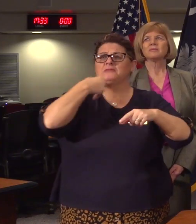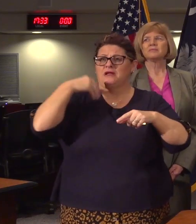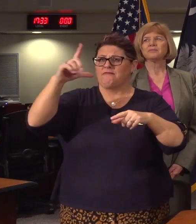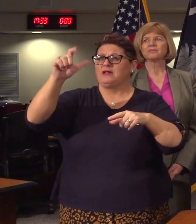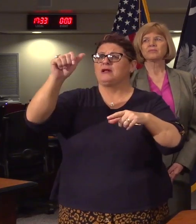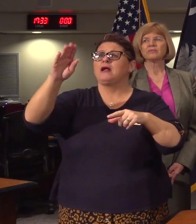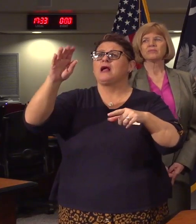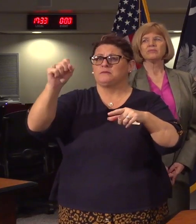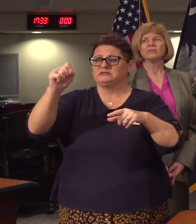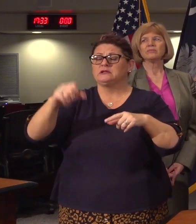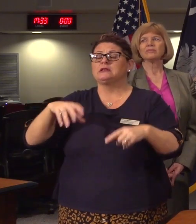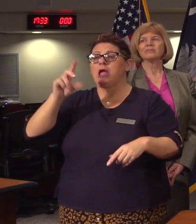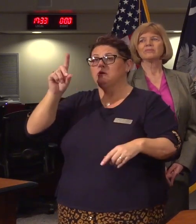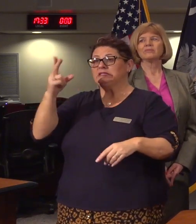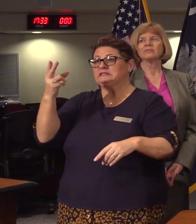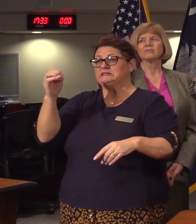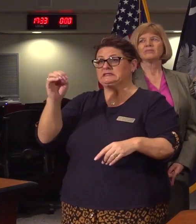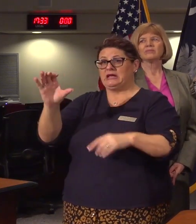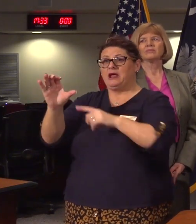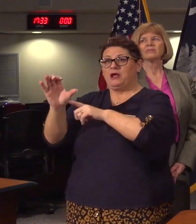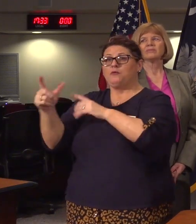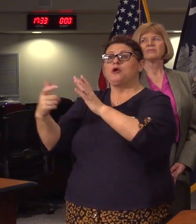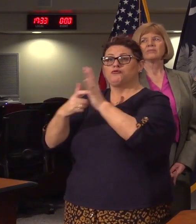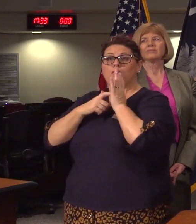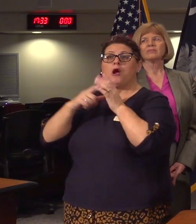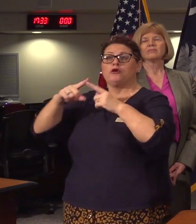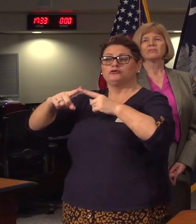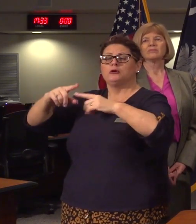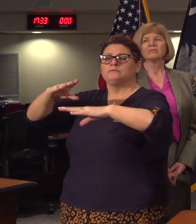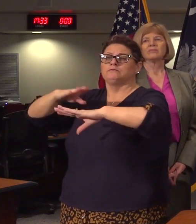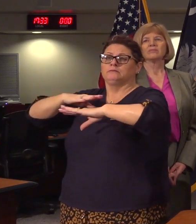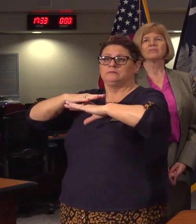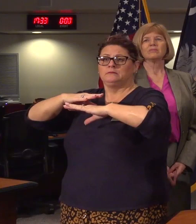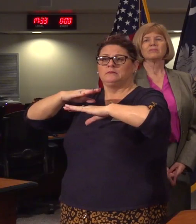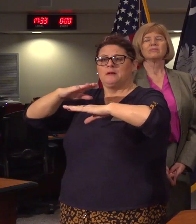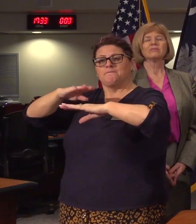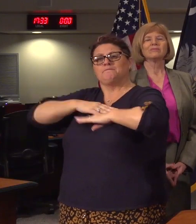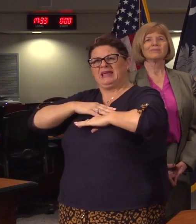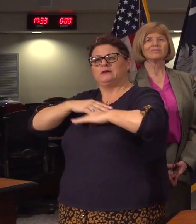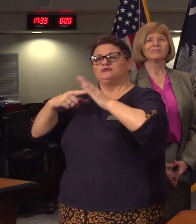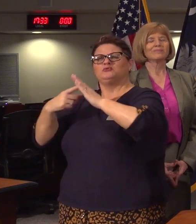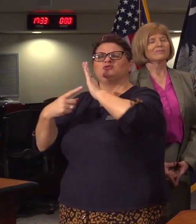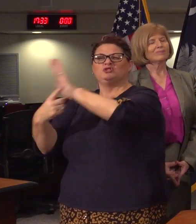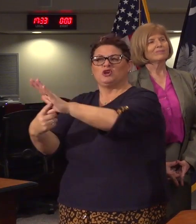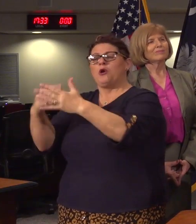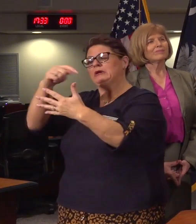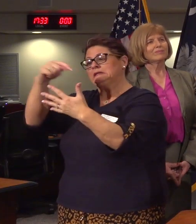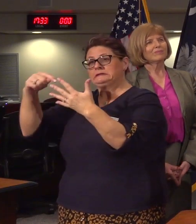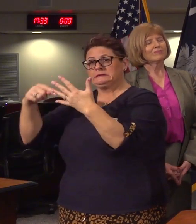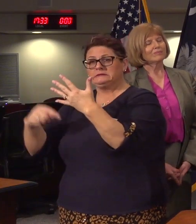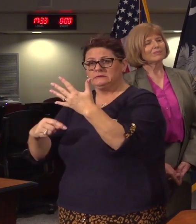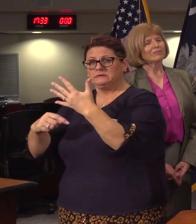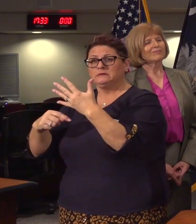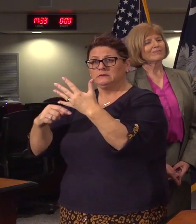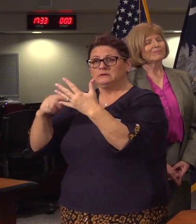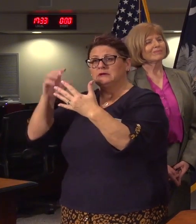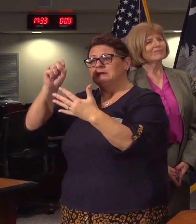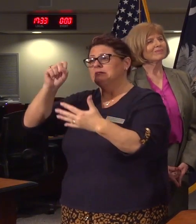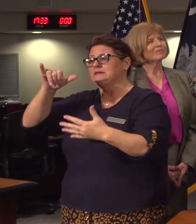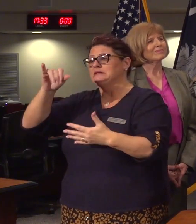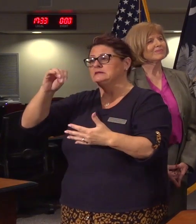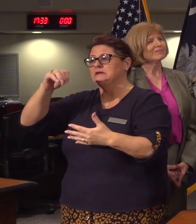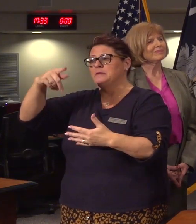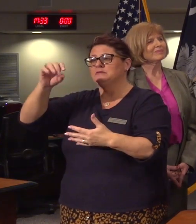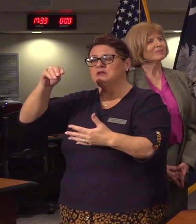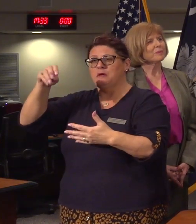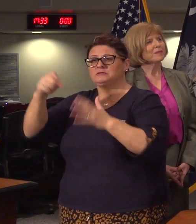was required to have all individuals meet the CDC criteria and approve testing through our DHEC lab. But at this